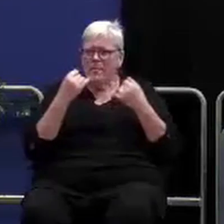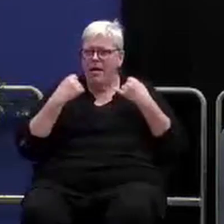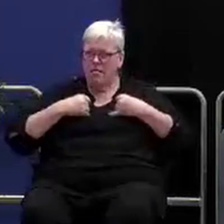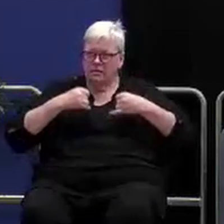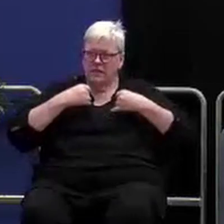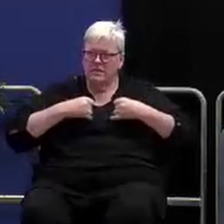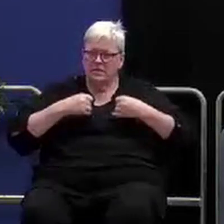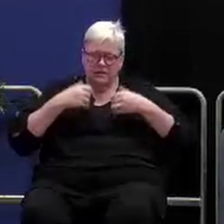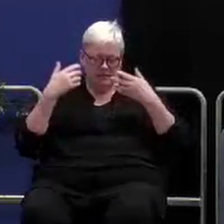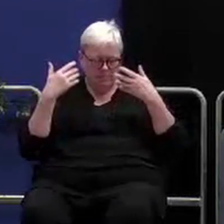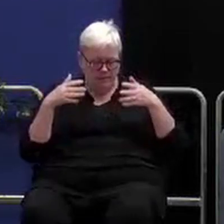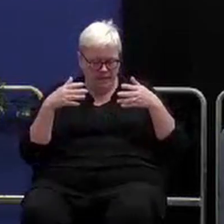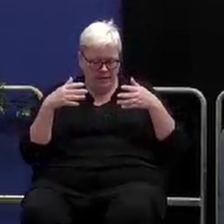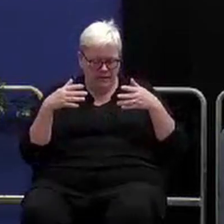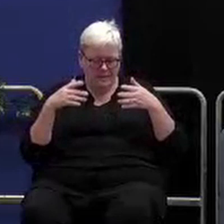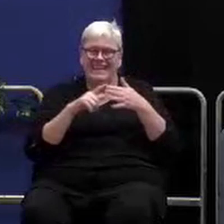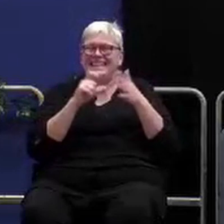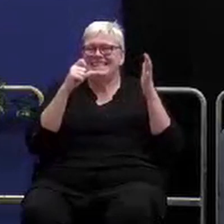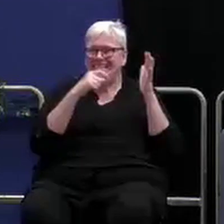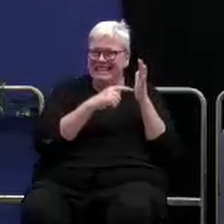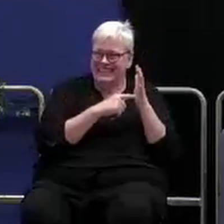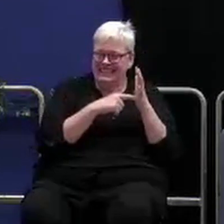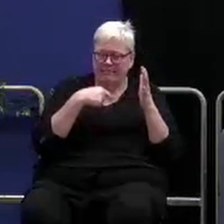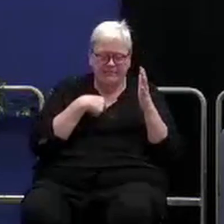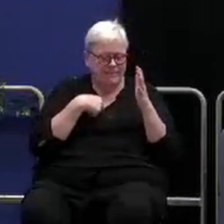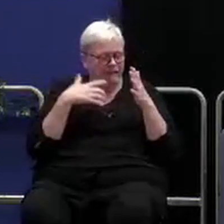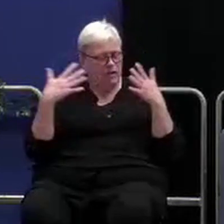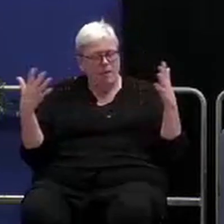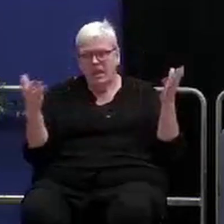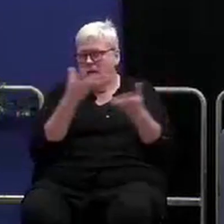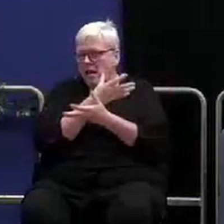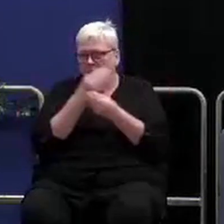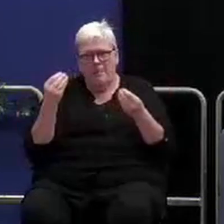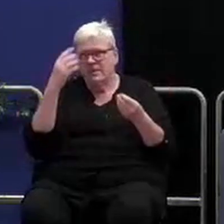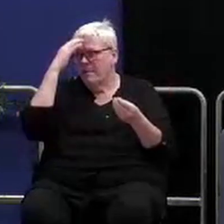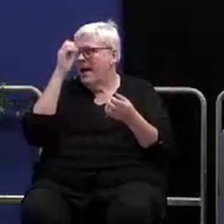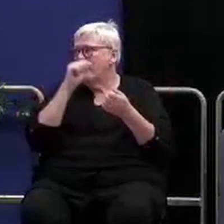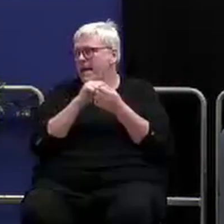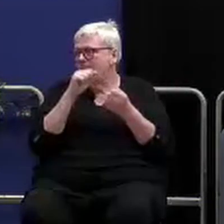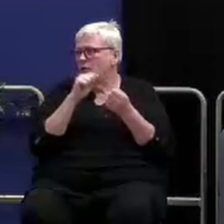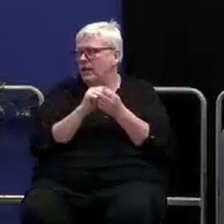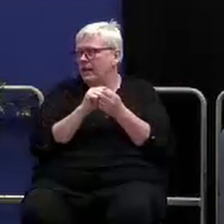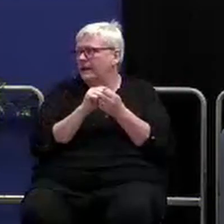had ECT, I have huge gaps in my memory, and